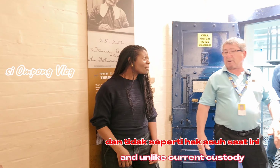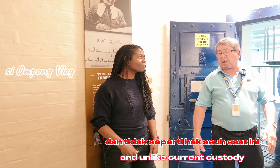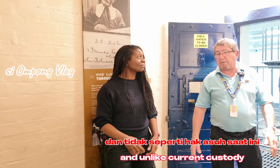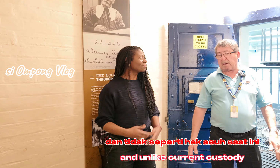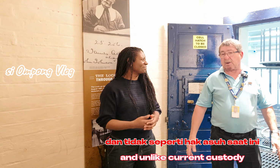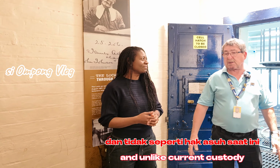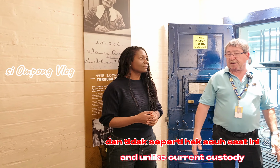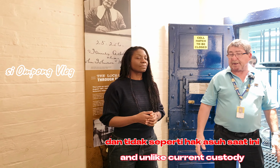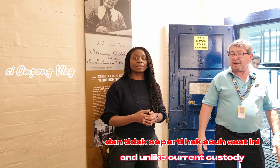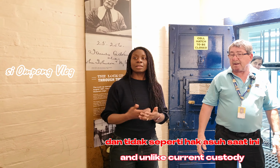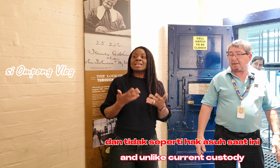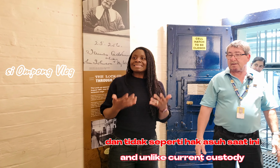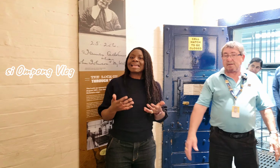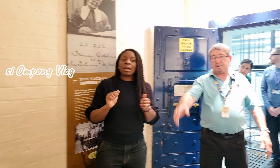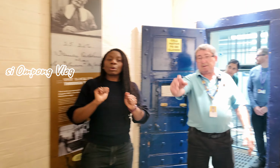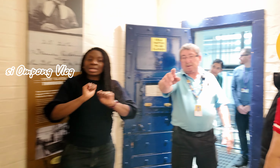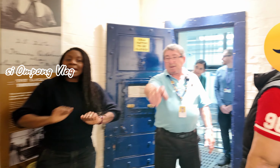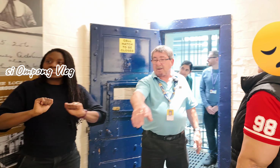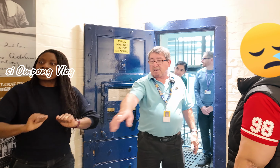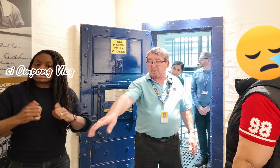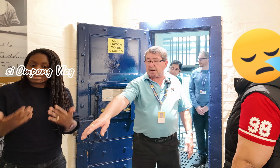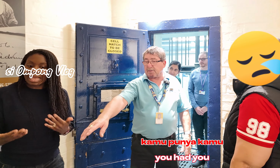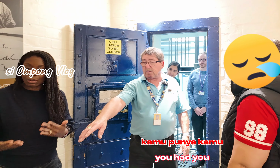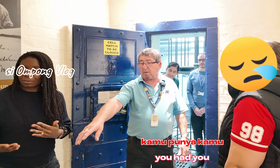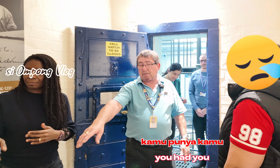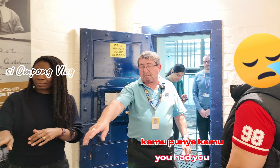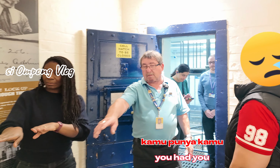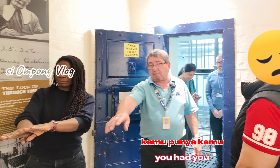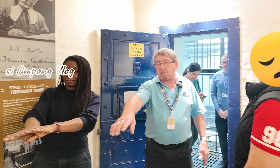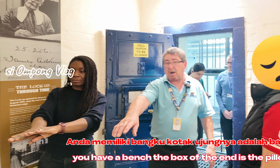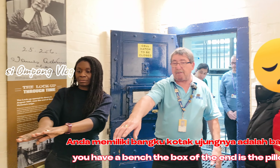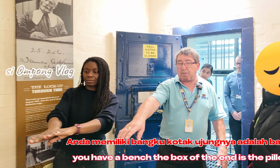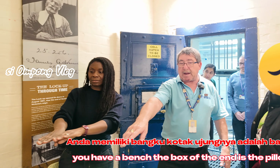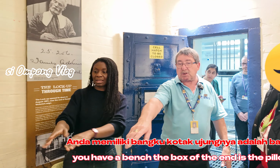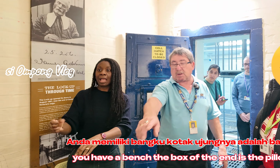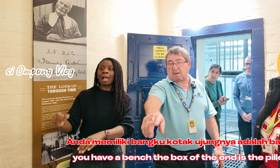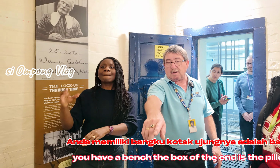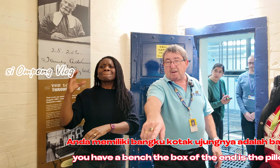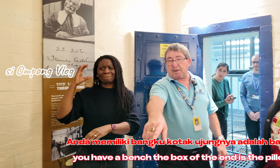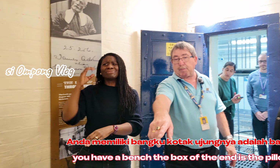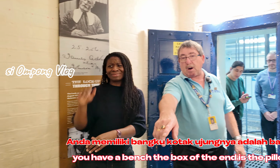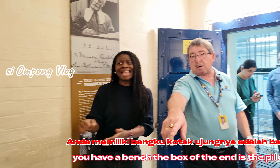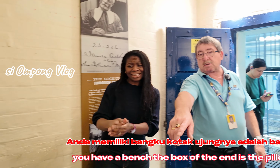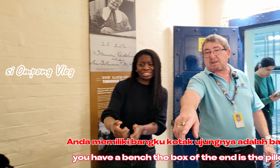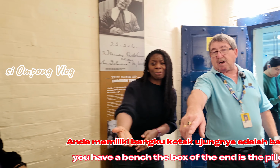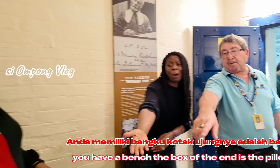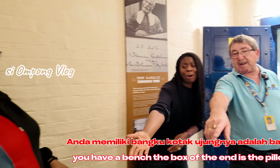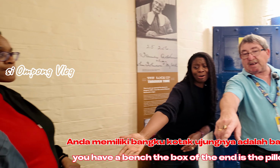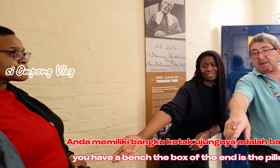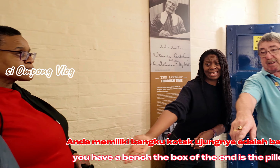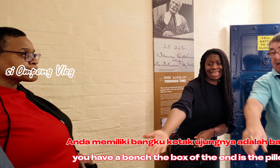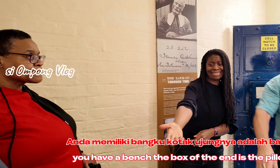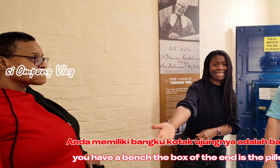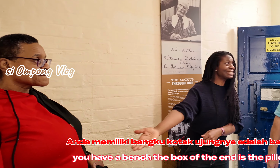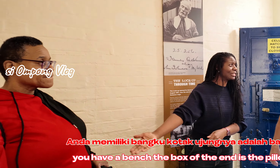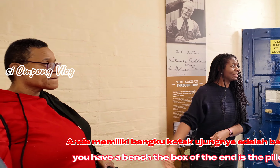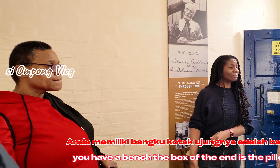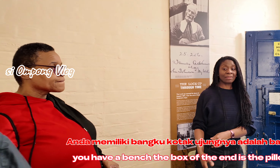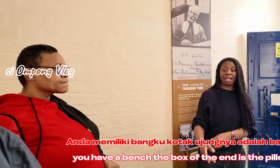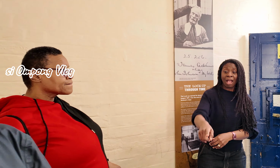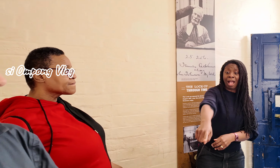And unlike current custody, you have a bench. The box on the end is